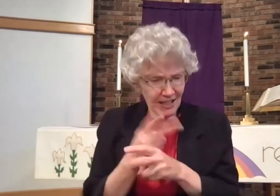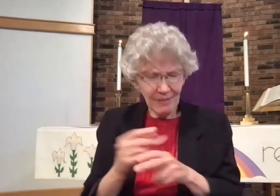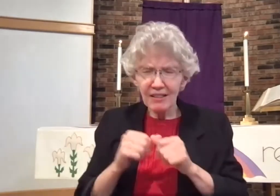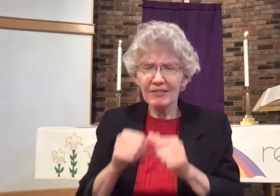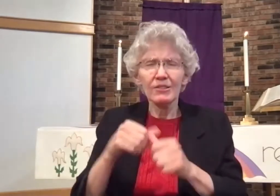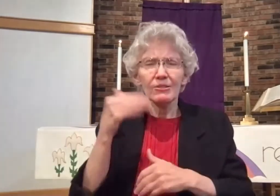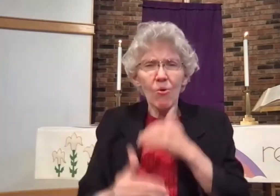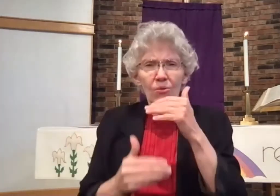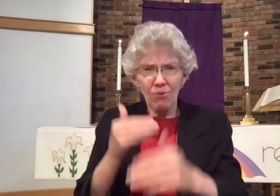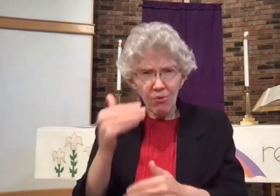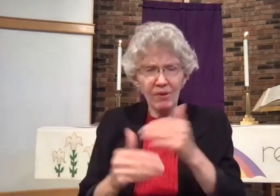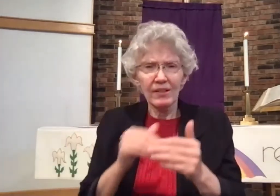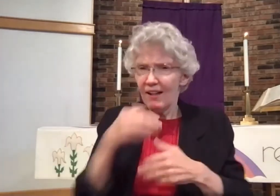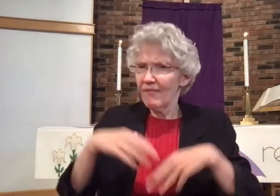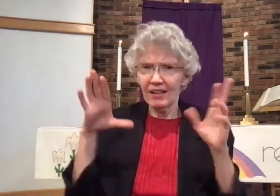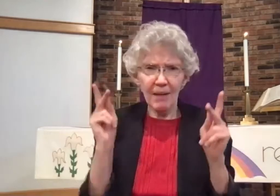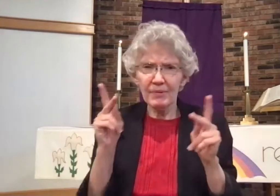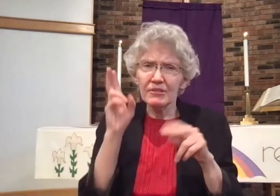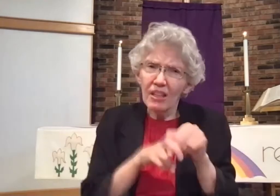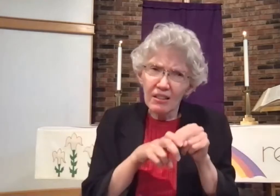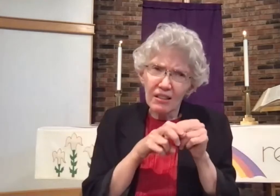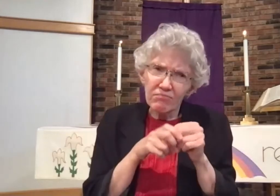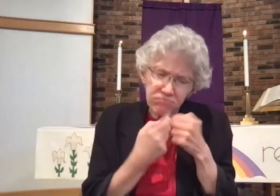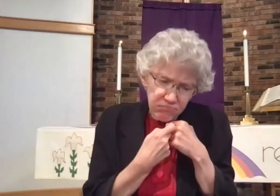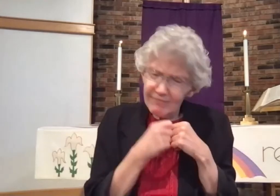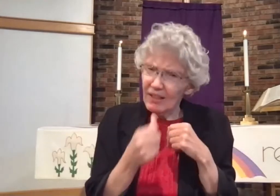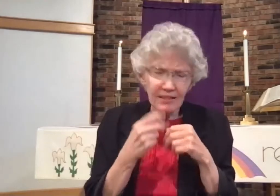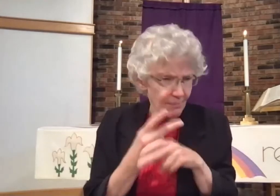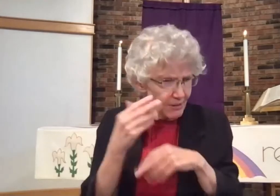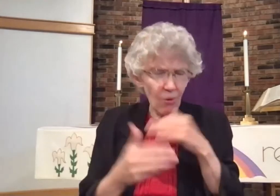The point of sharing this with you is that we have to keep going.